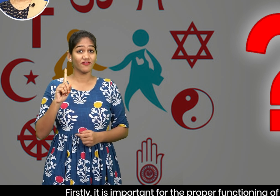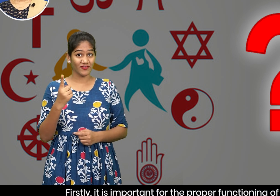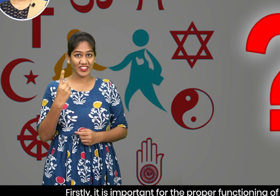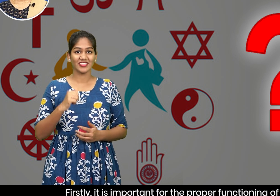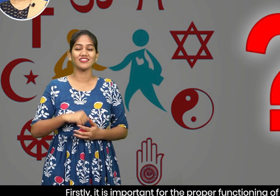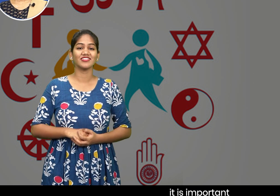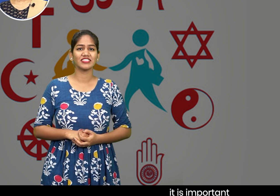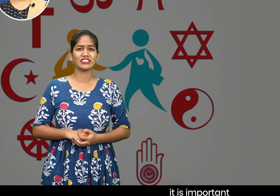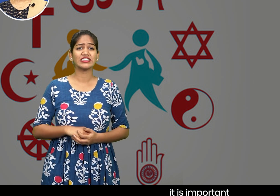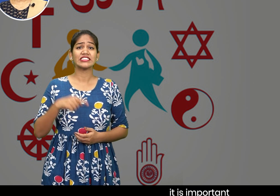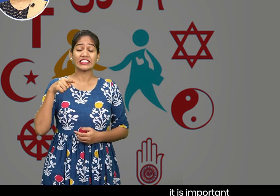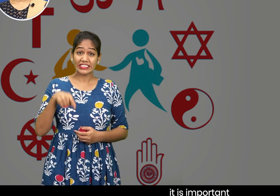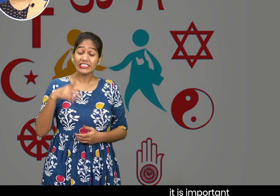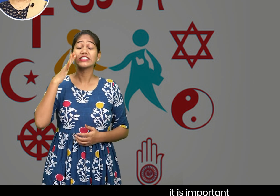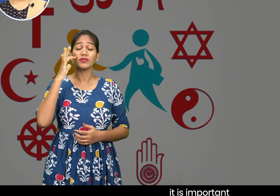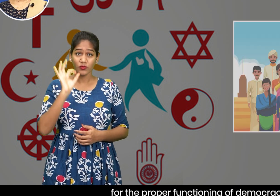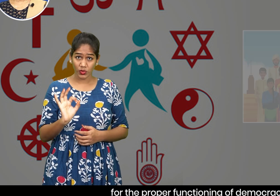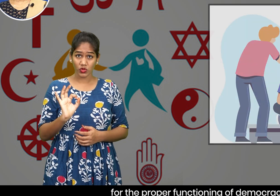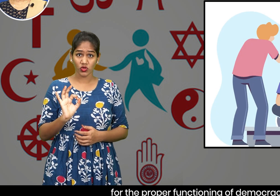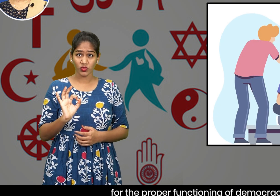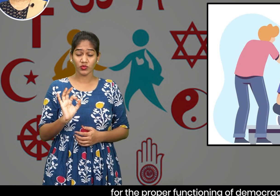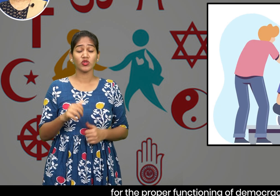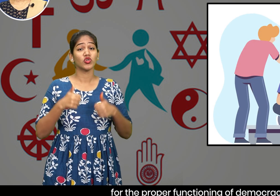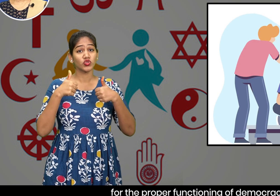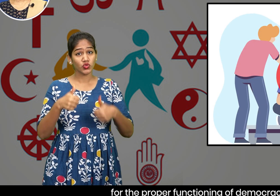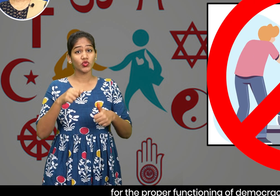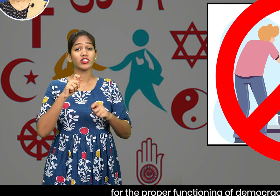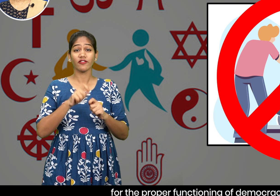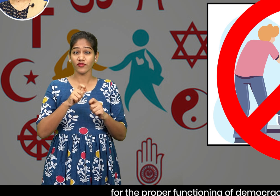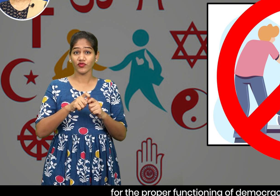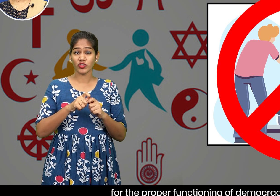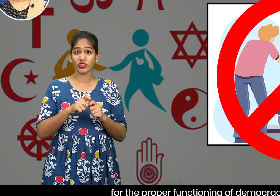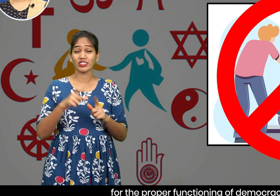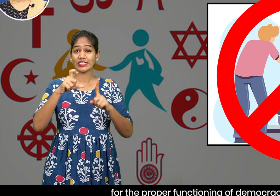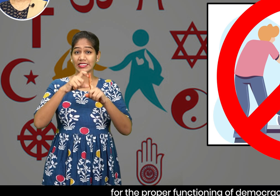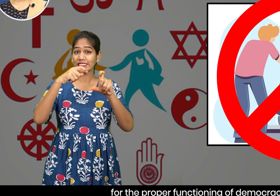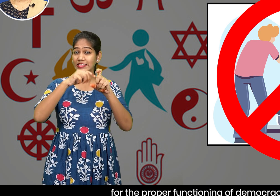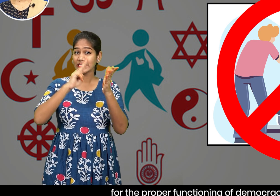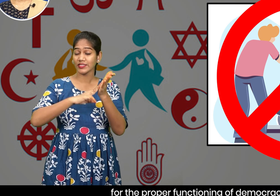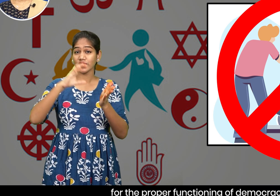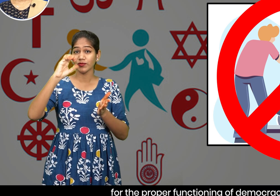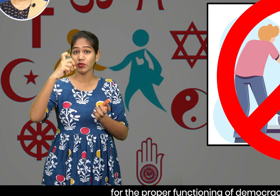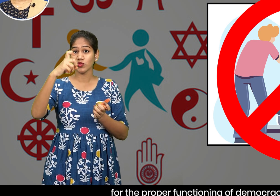Firstly, it is important for the proper functioning of democracy.